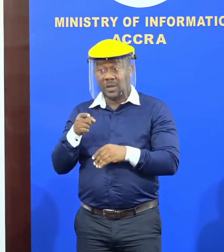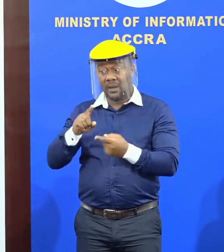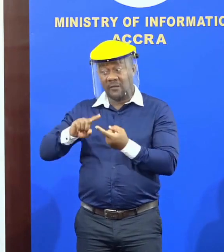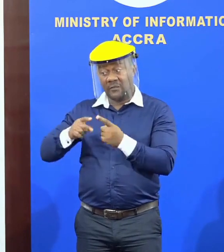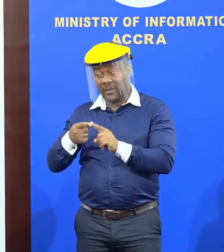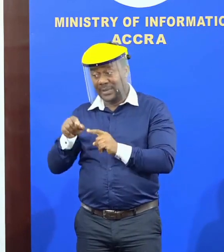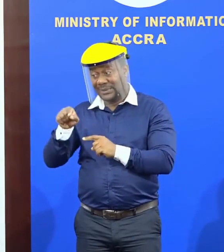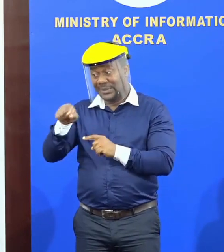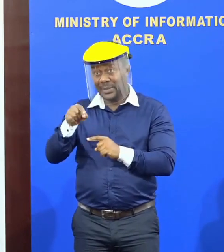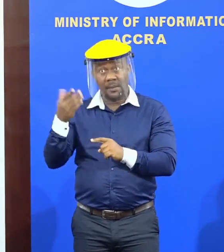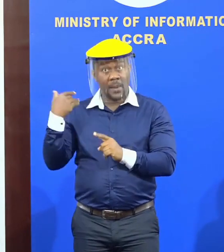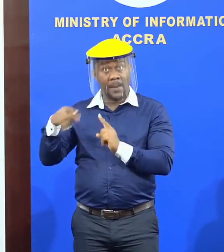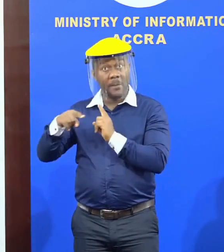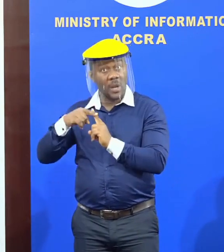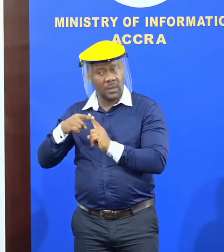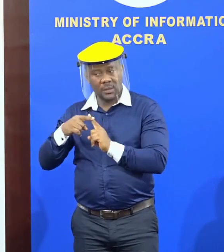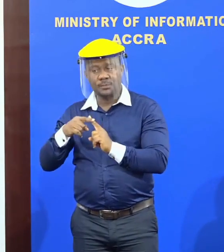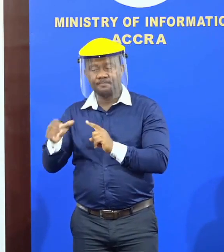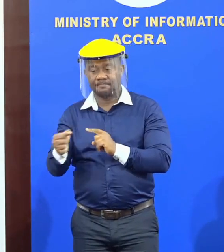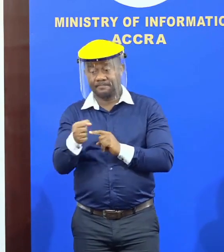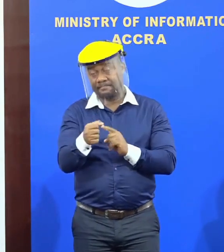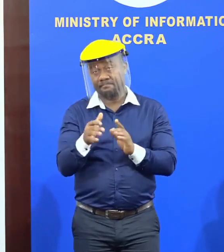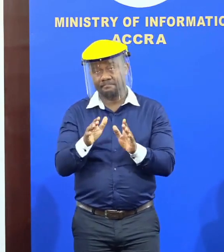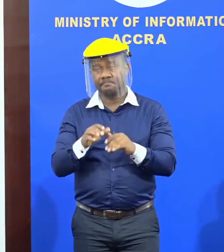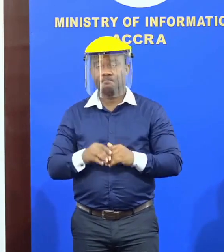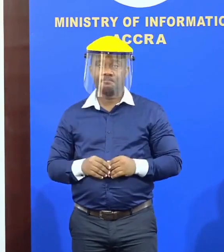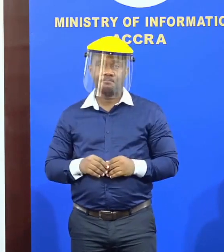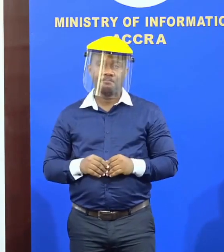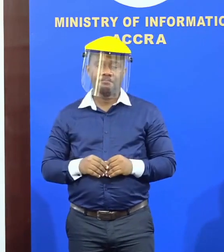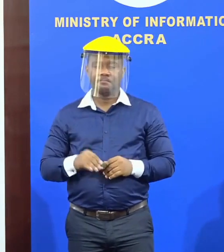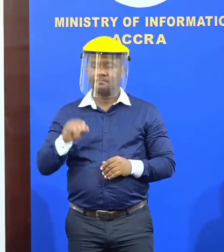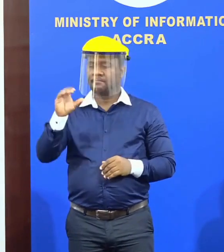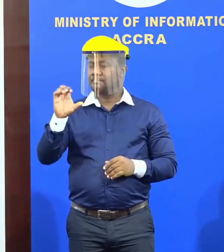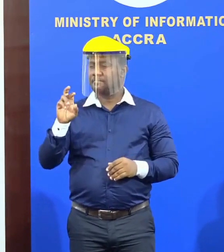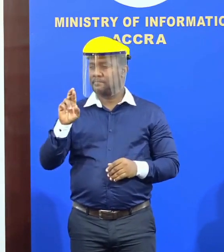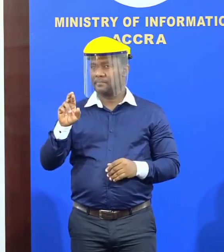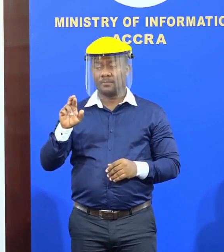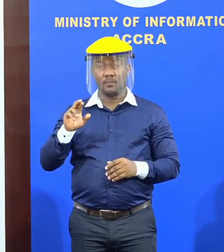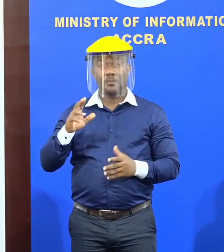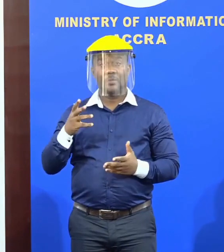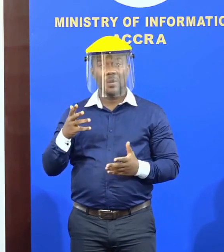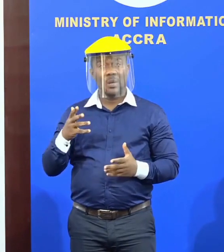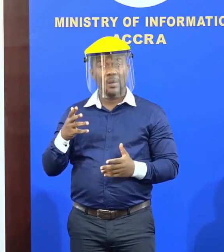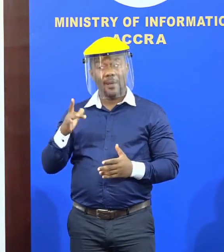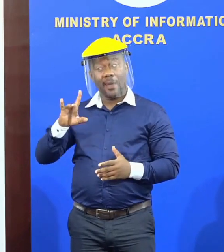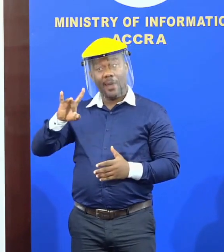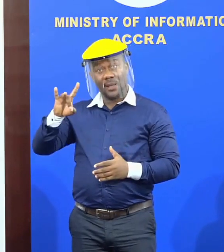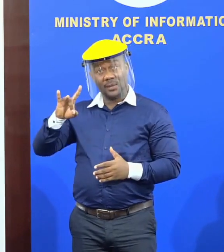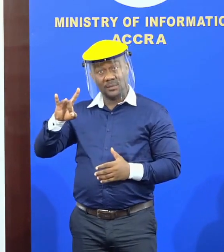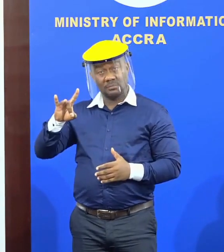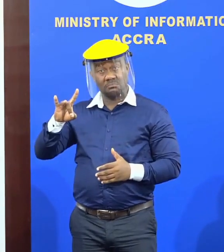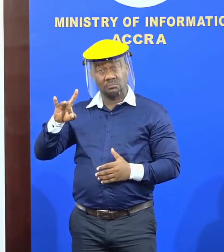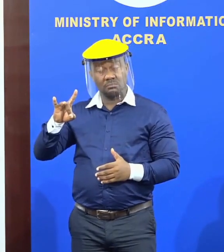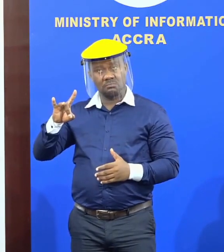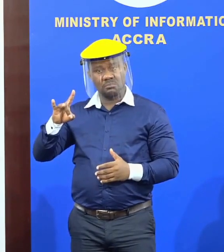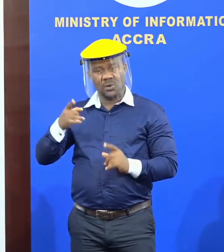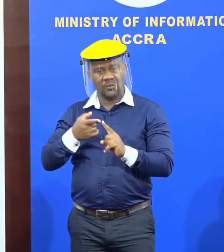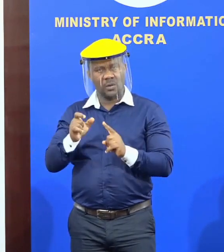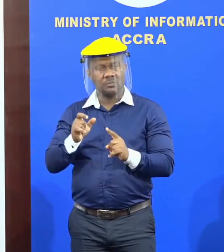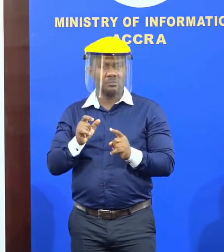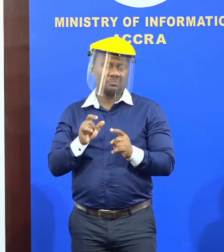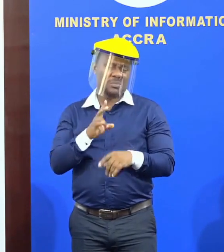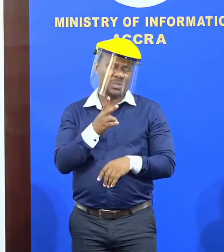the spread. Central region and the whole region has reported 8 cases from about 7 or so schools. 2 of them